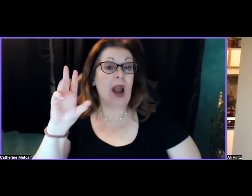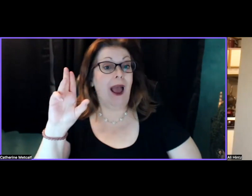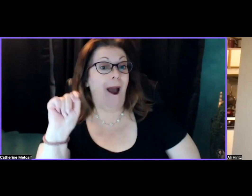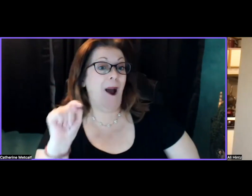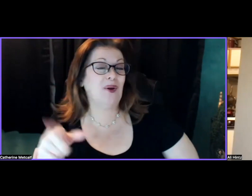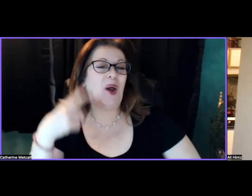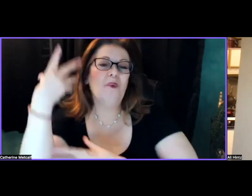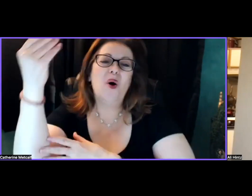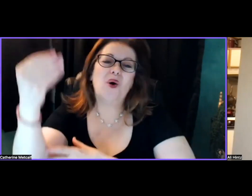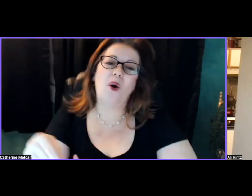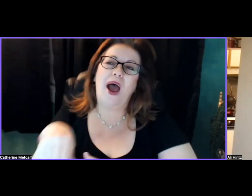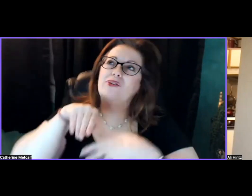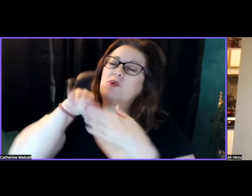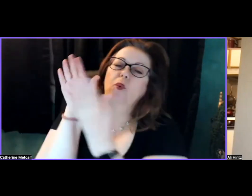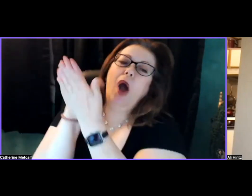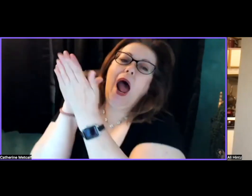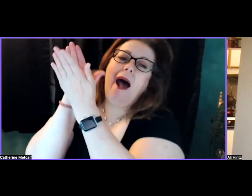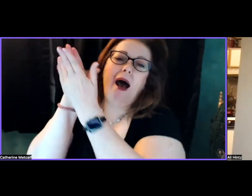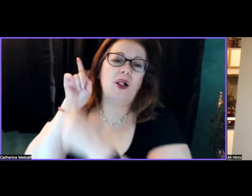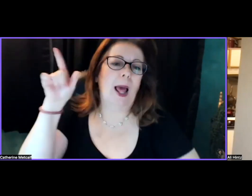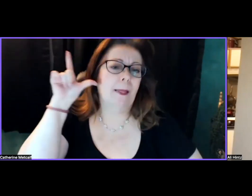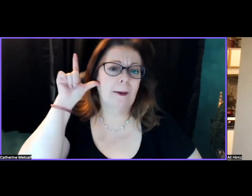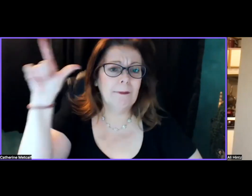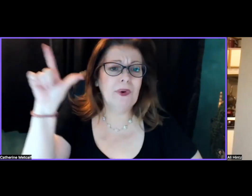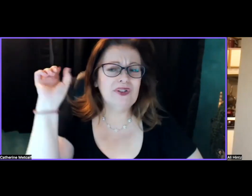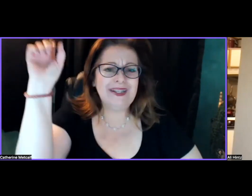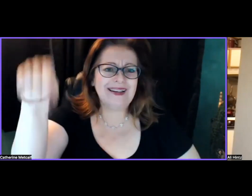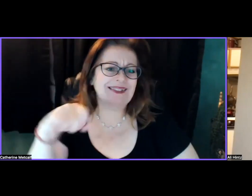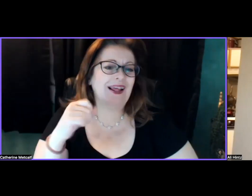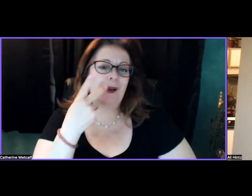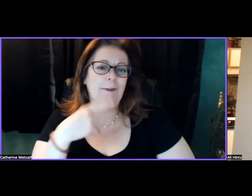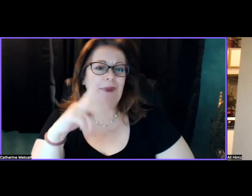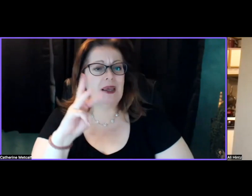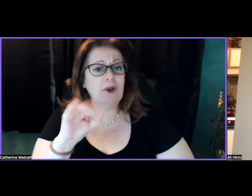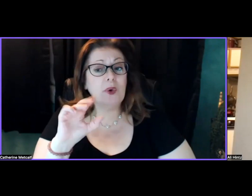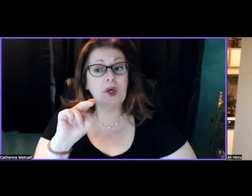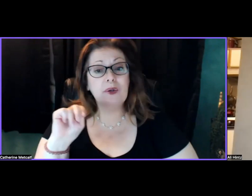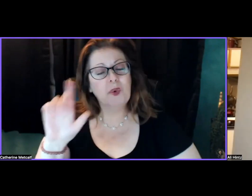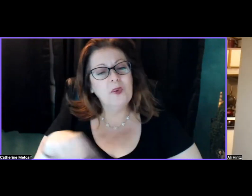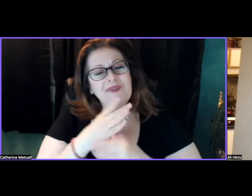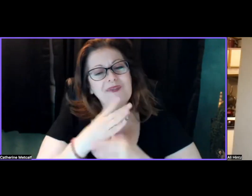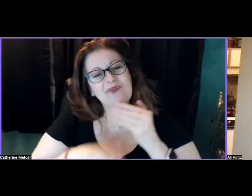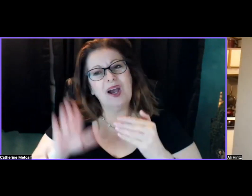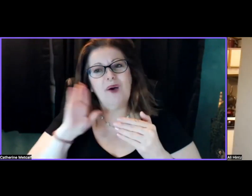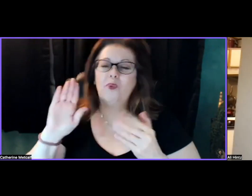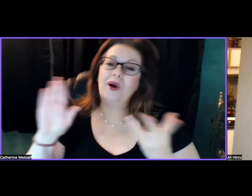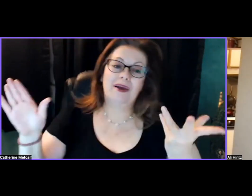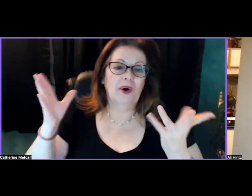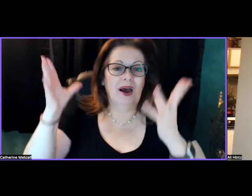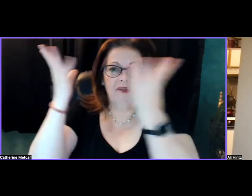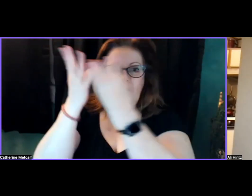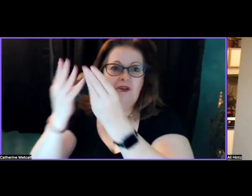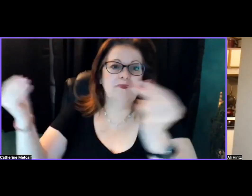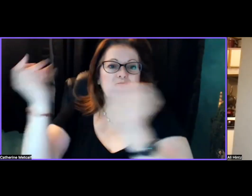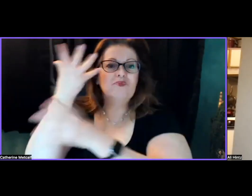at the moon. Yes, just like Hank Williams. Yes, and when we're done, we will have vanquished the moon. Yes,